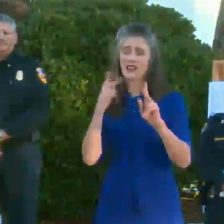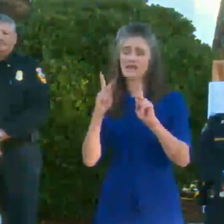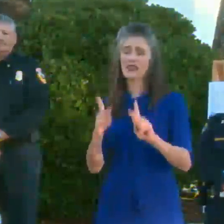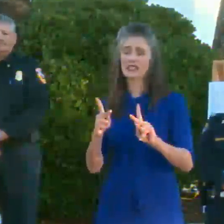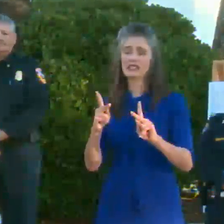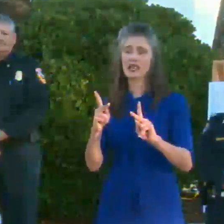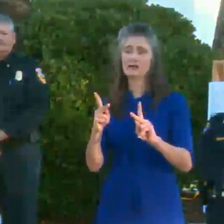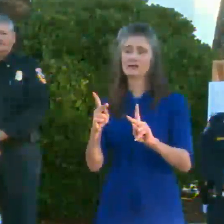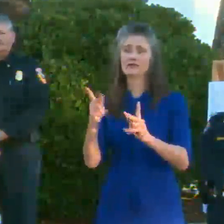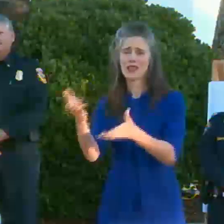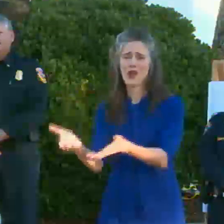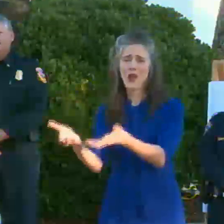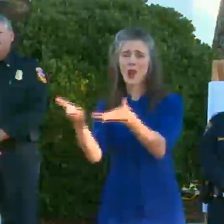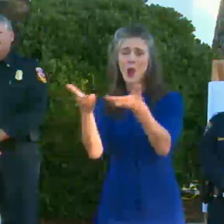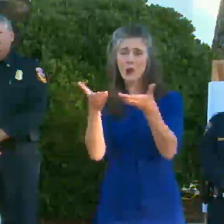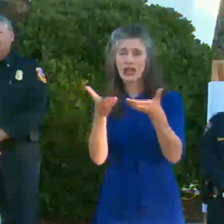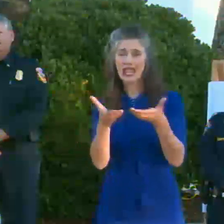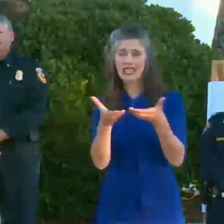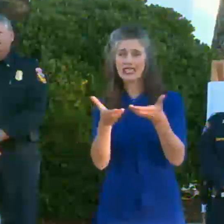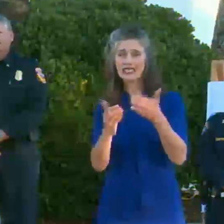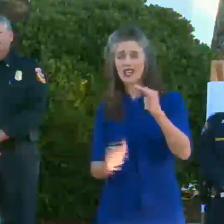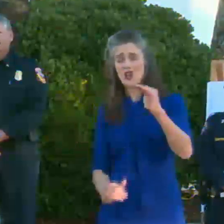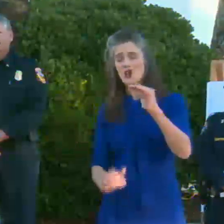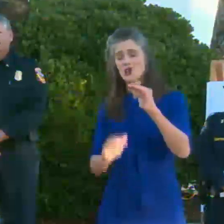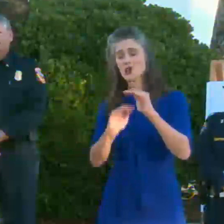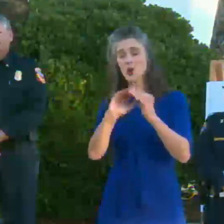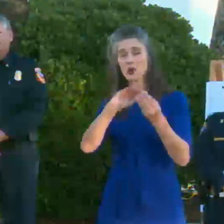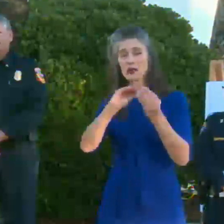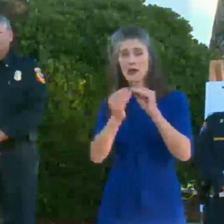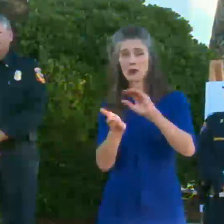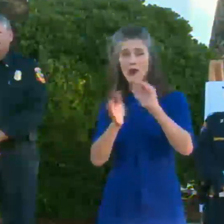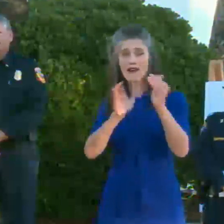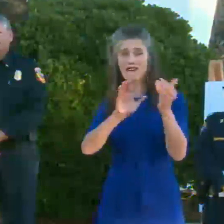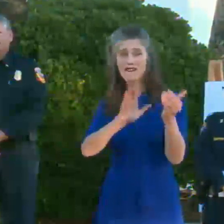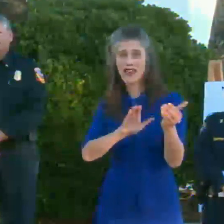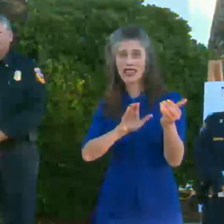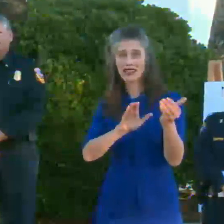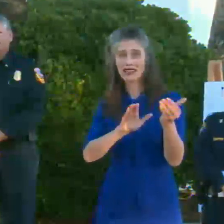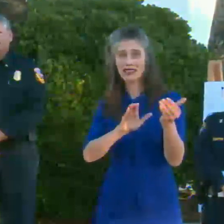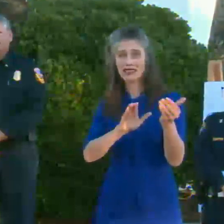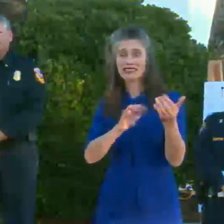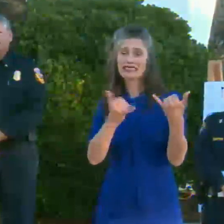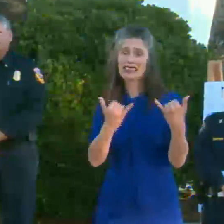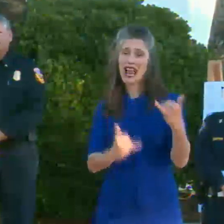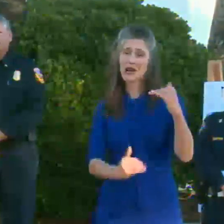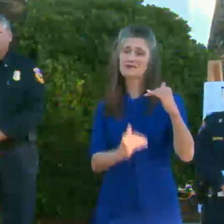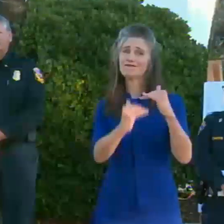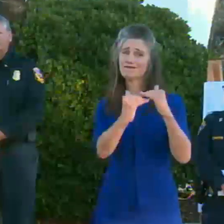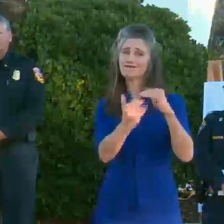bringing the total number of fatal casualties from this tragic incident to 18.